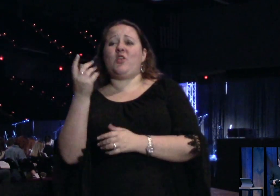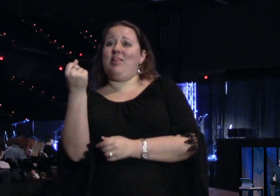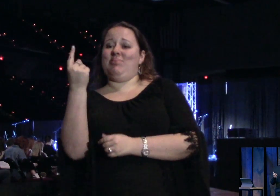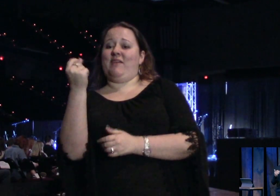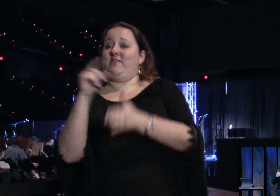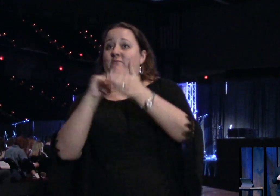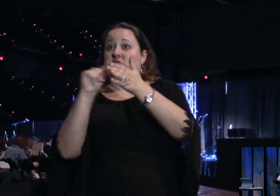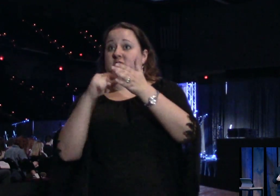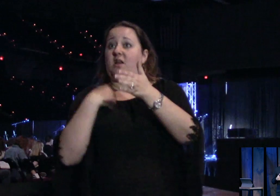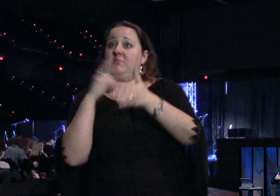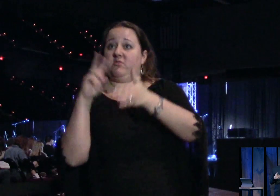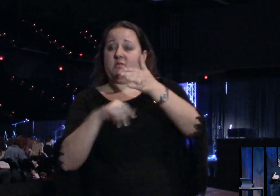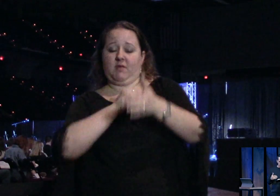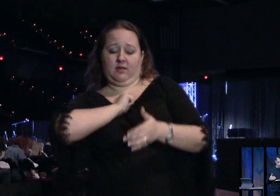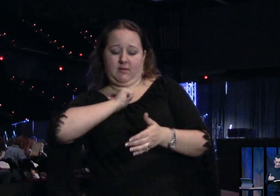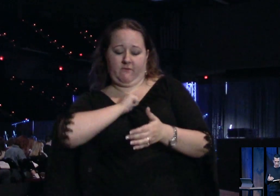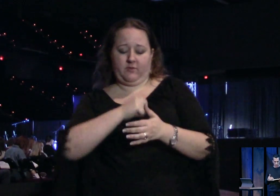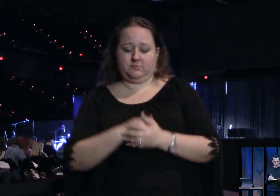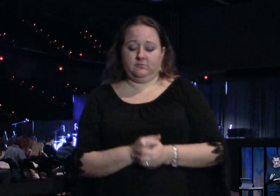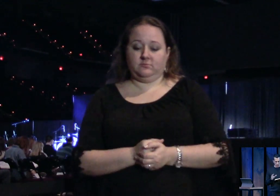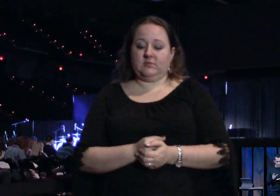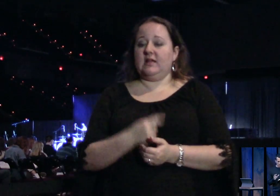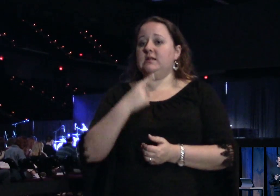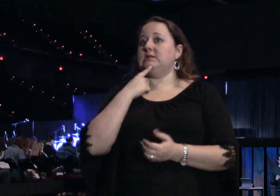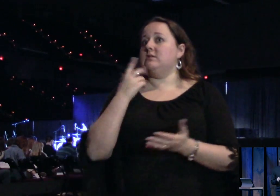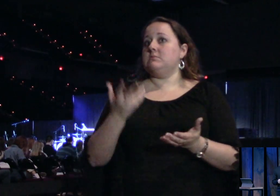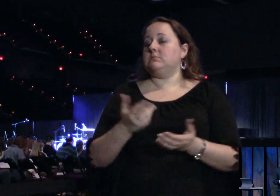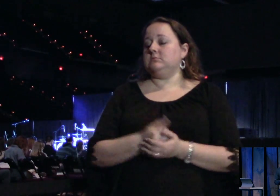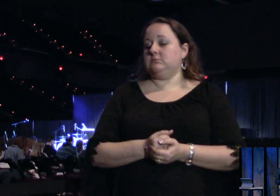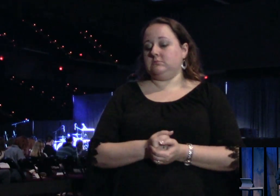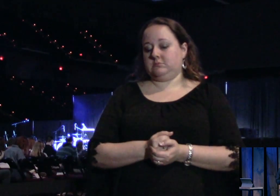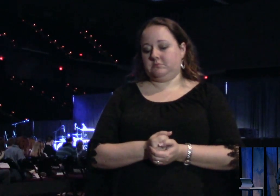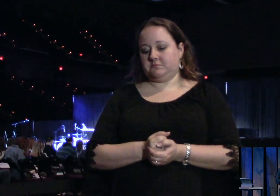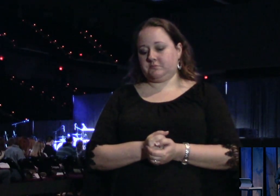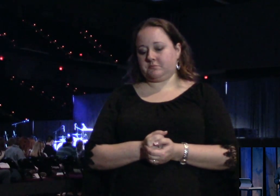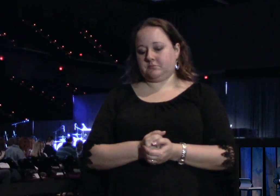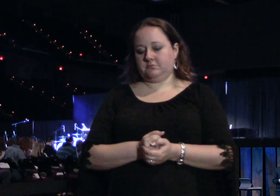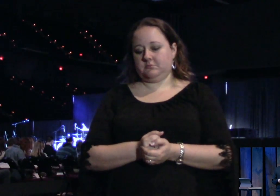And let me just read you the first 11 verses. Here's what it says.